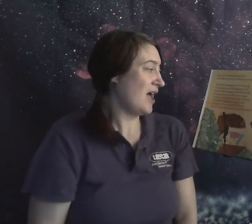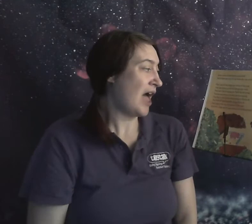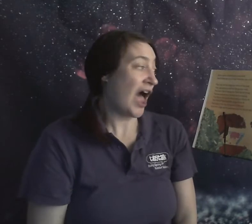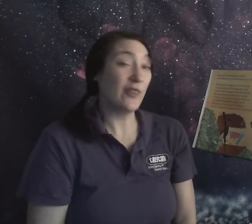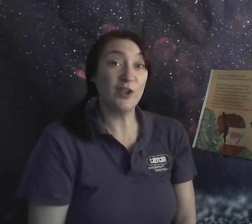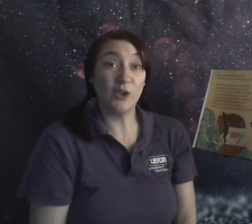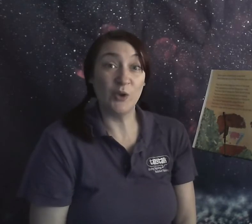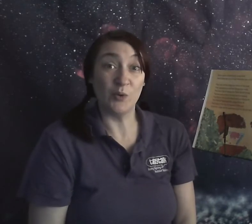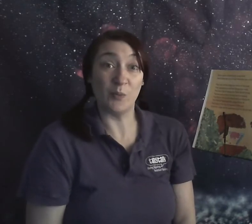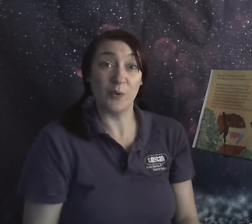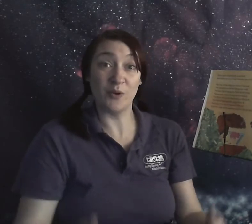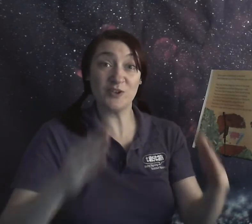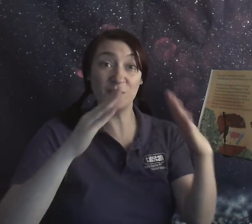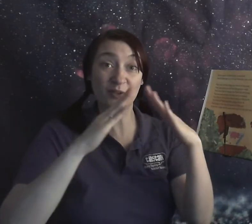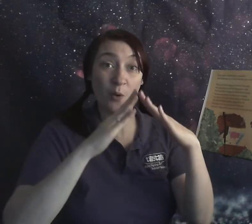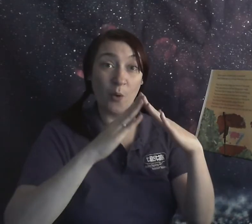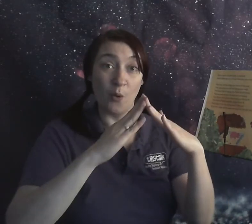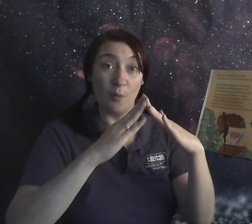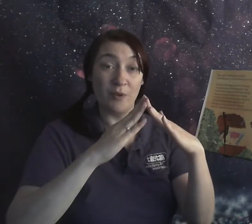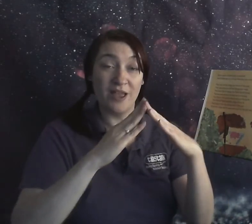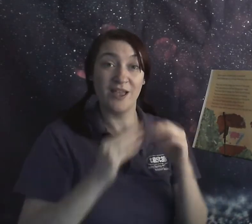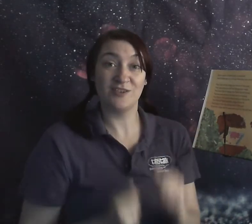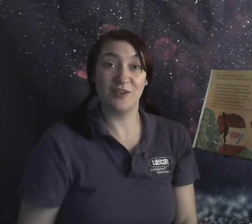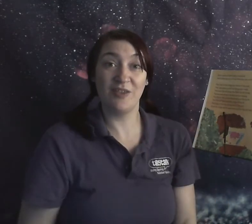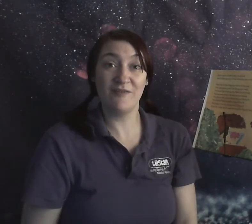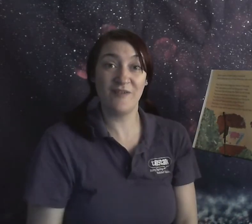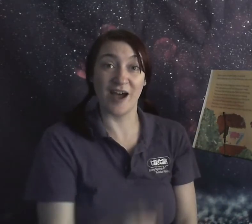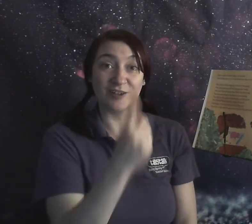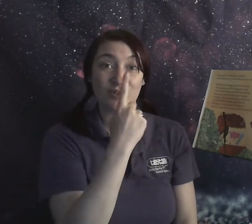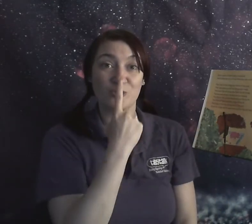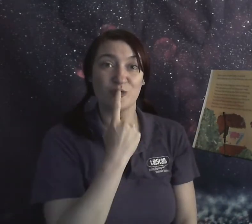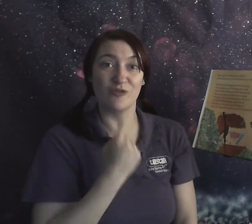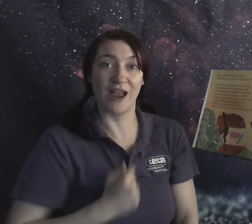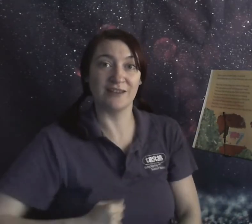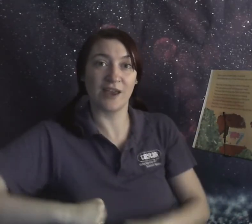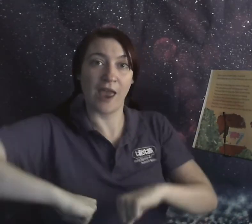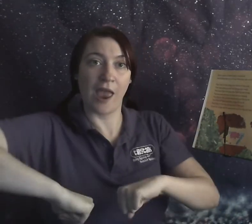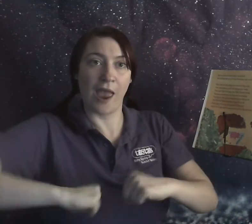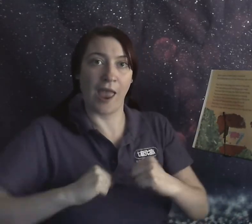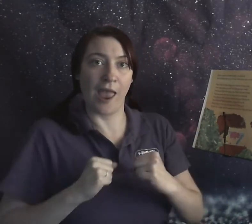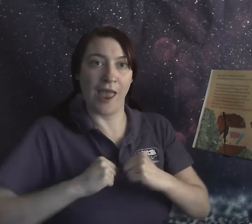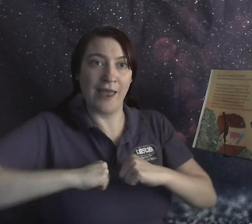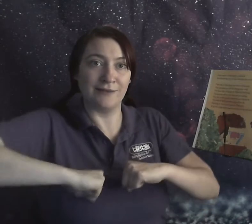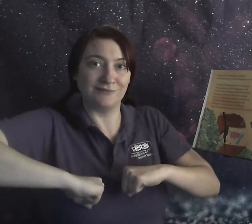and the coop which was home to the fat red hen.